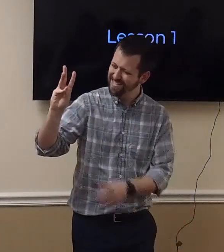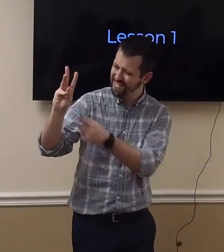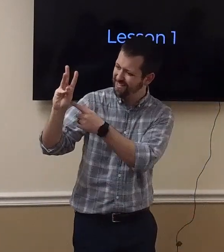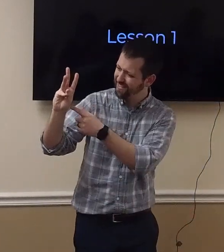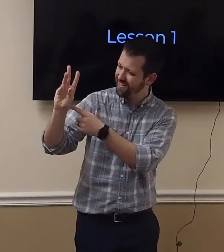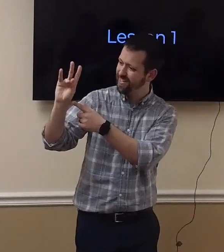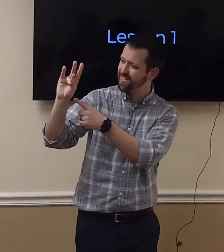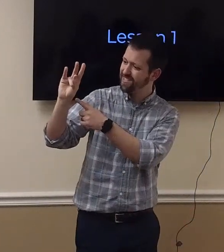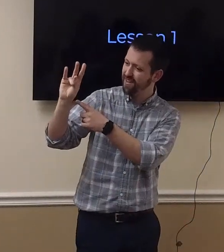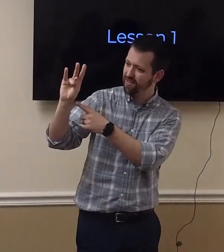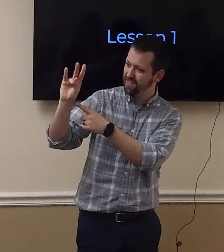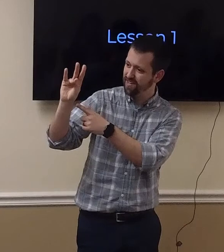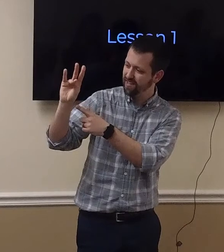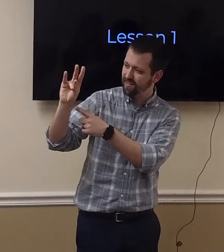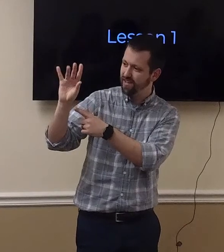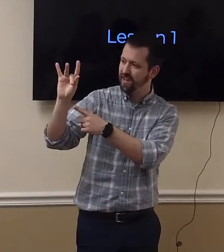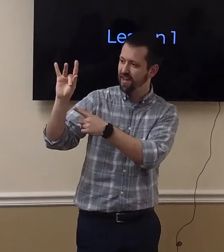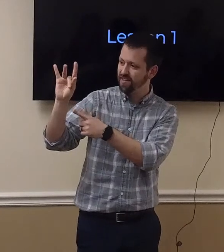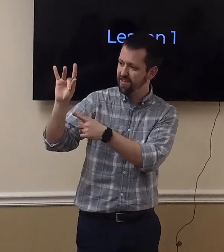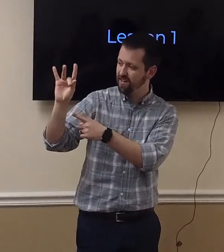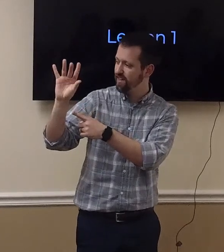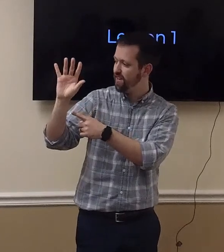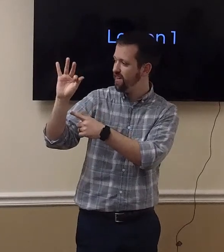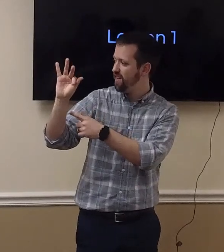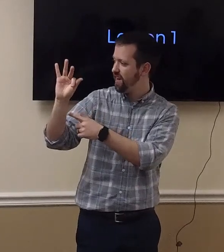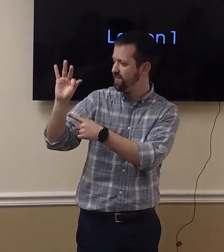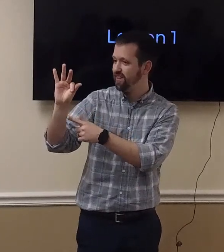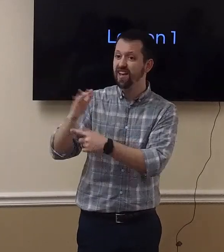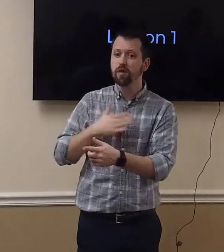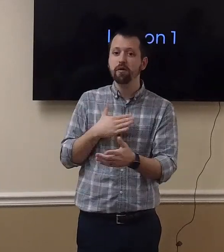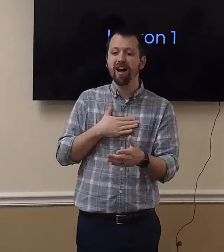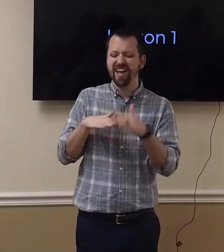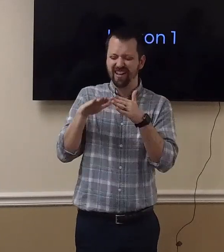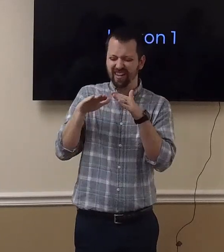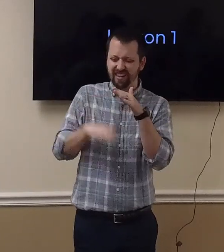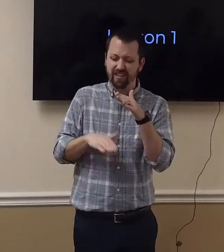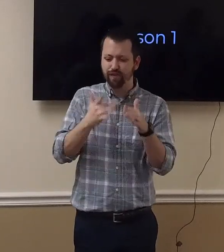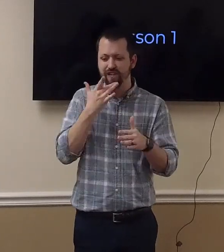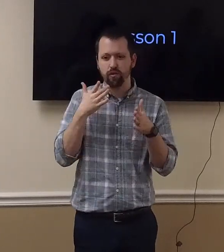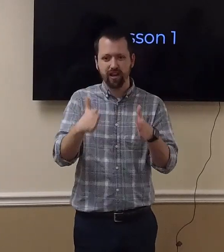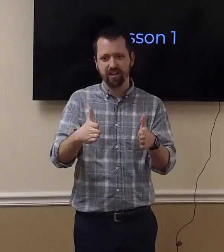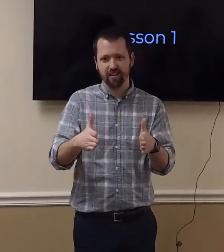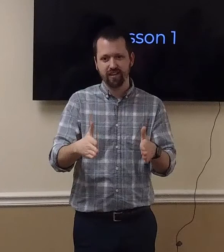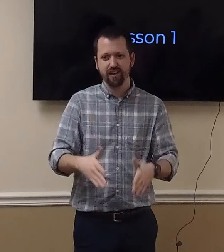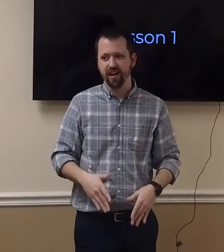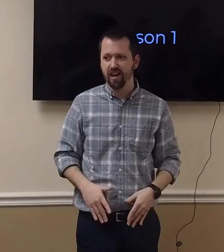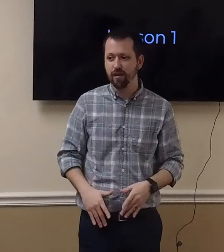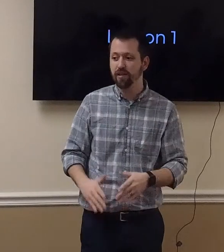16, 17, 18, 19. That's probably my least favorite way.